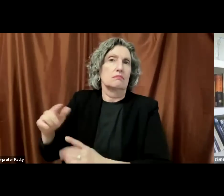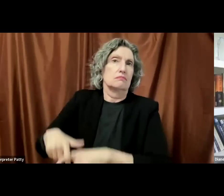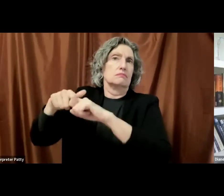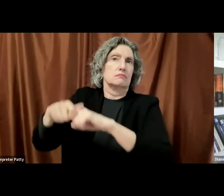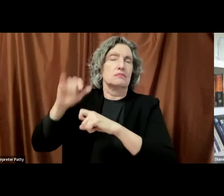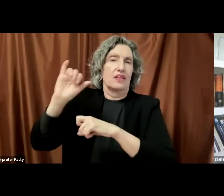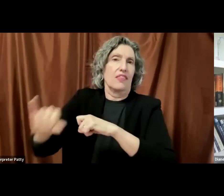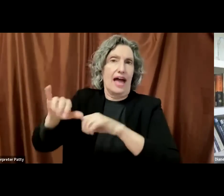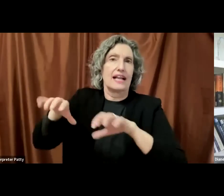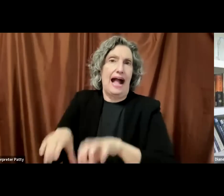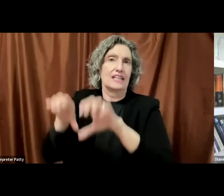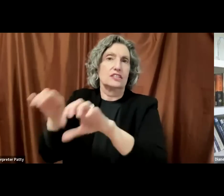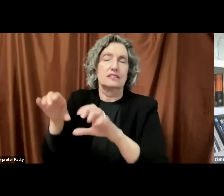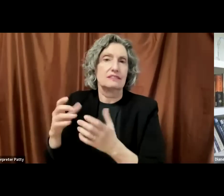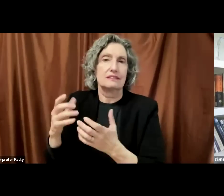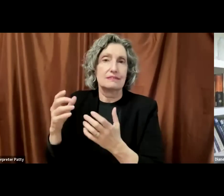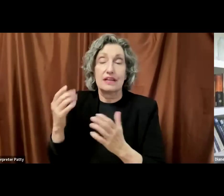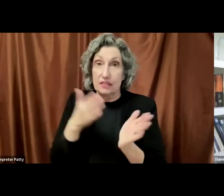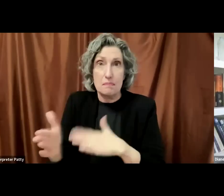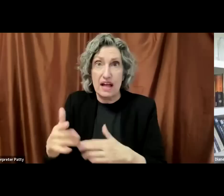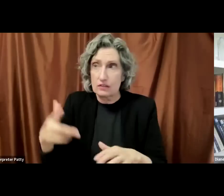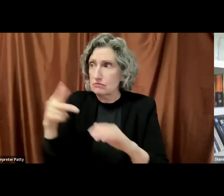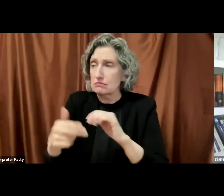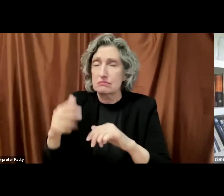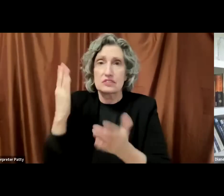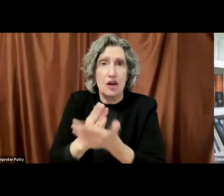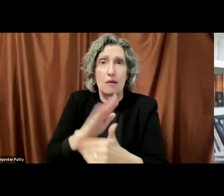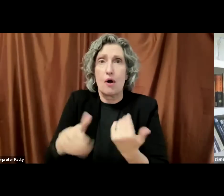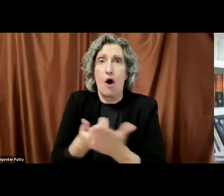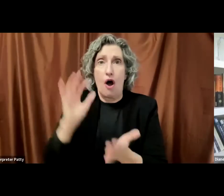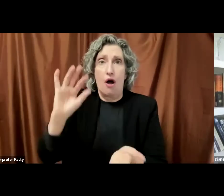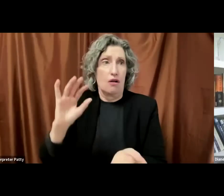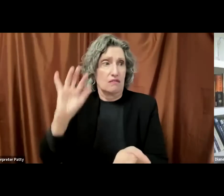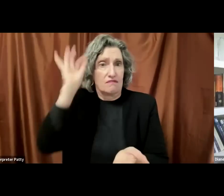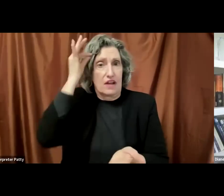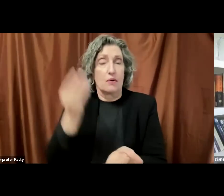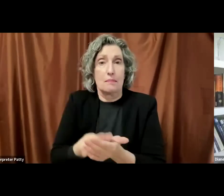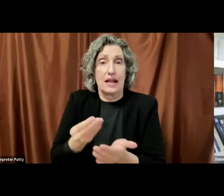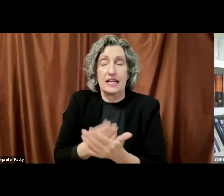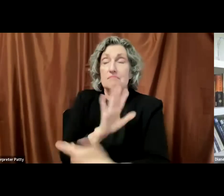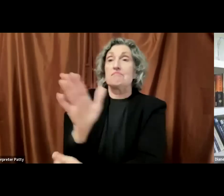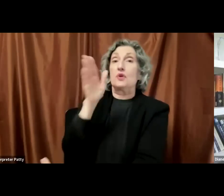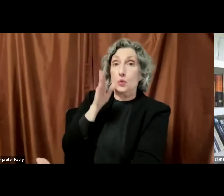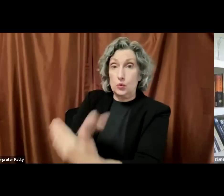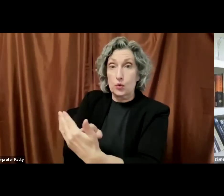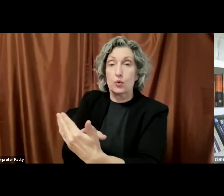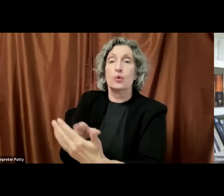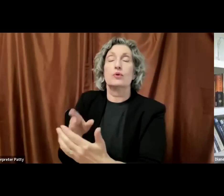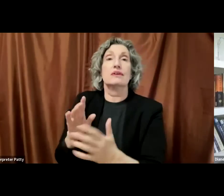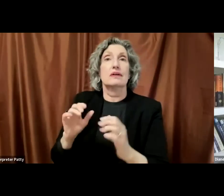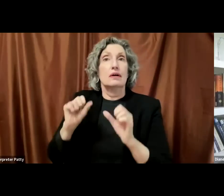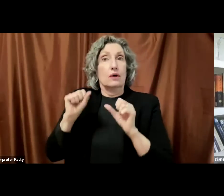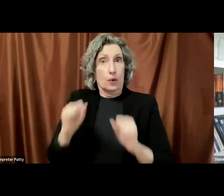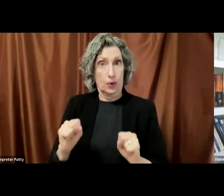halt nearly all federal funding. And we had a big and early win, a very meaningful halt, or at